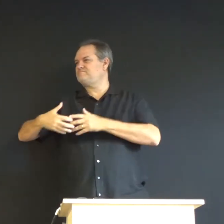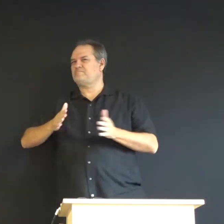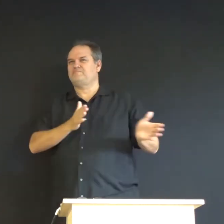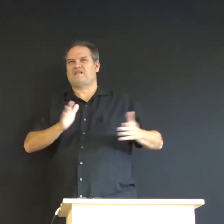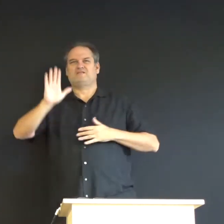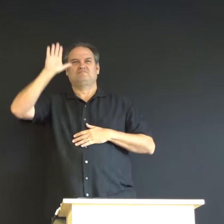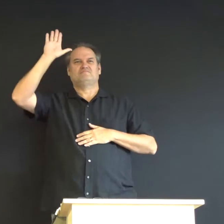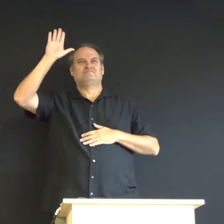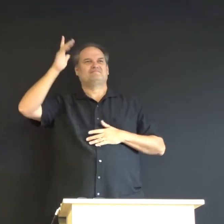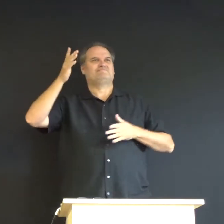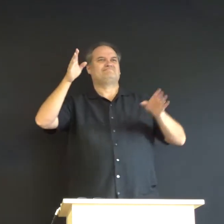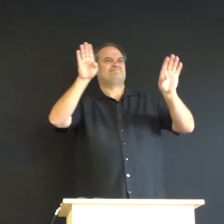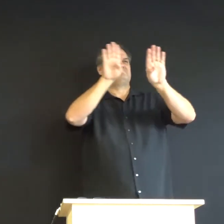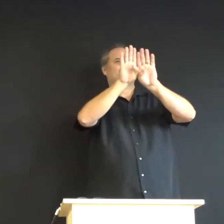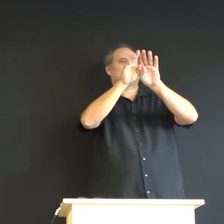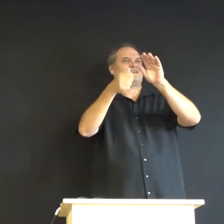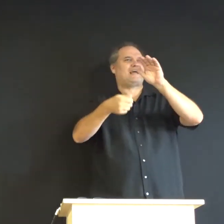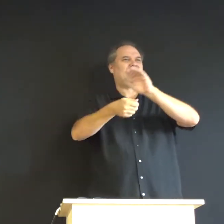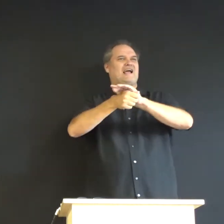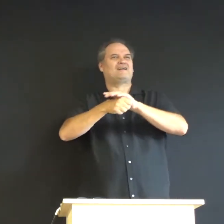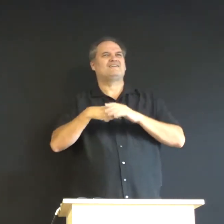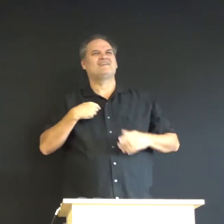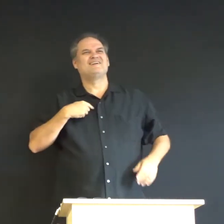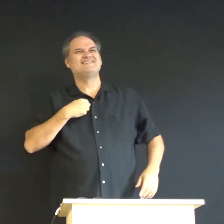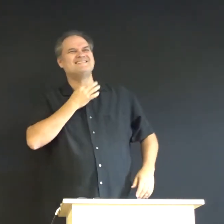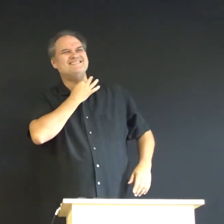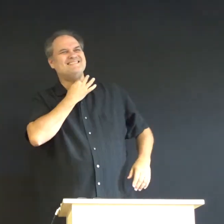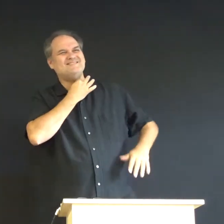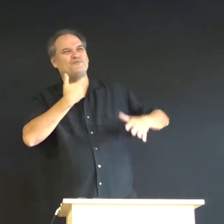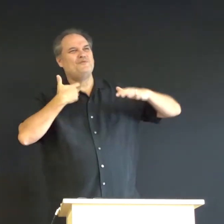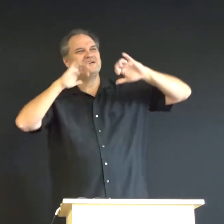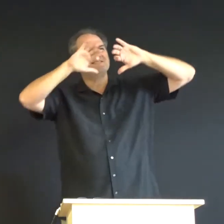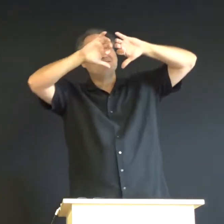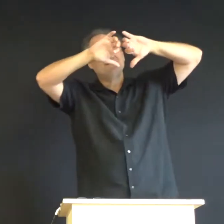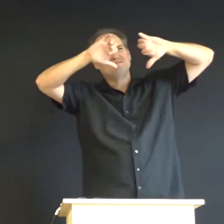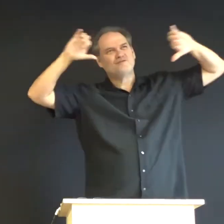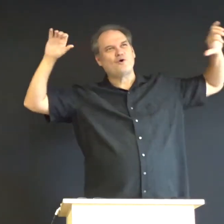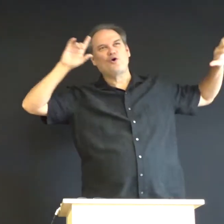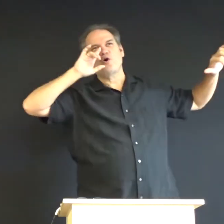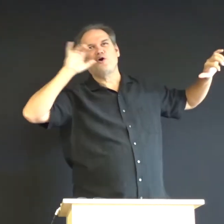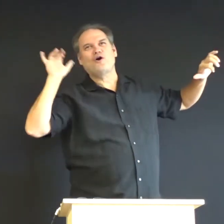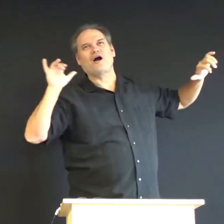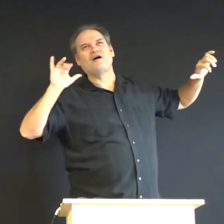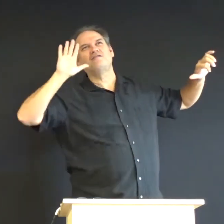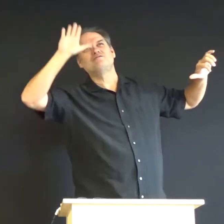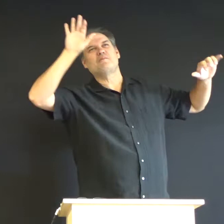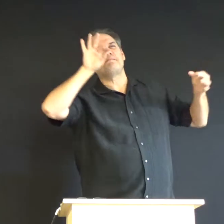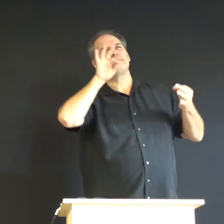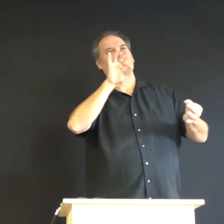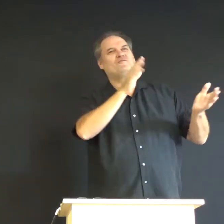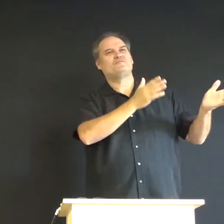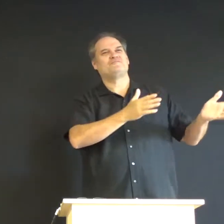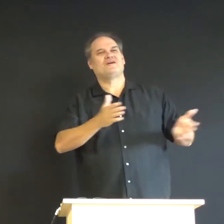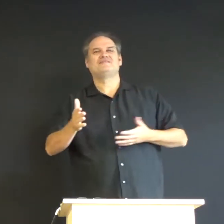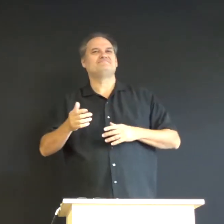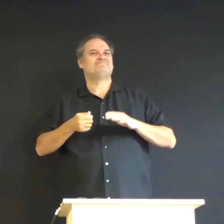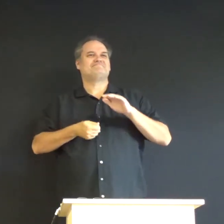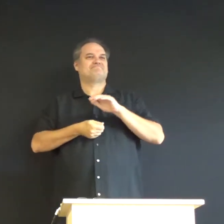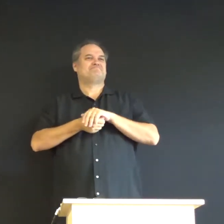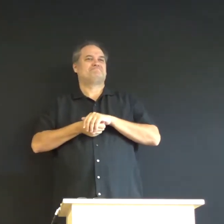God has a perfect plan. But it's from us. And a lot of times we want to look past that view and